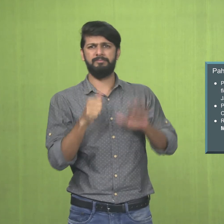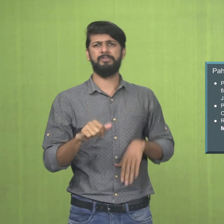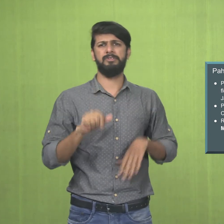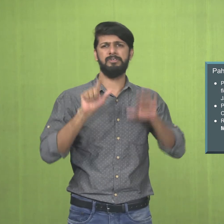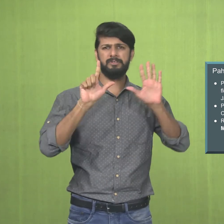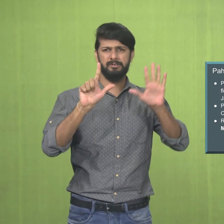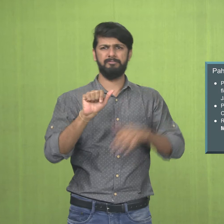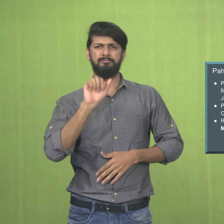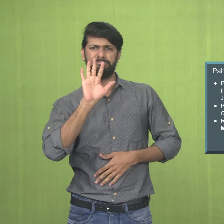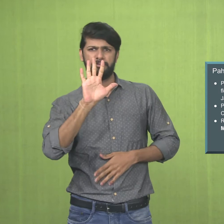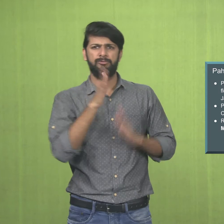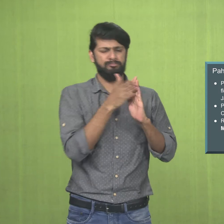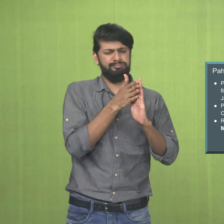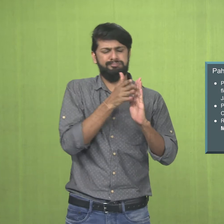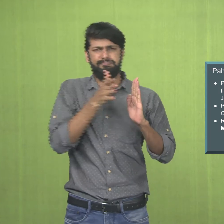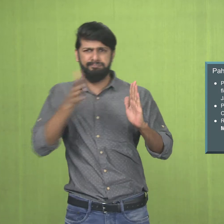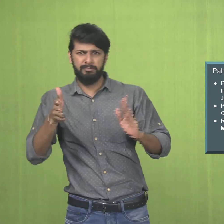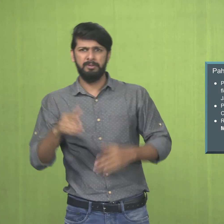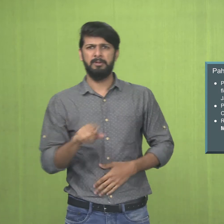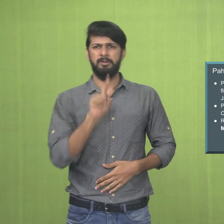between 1675 CE to